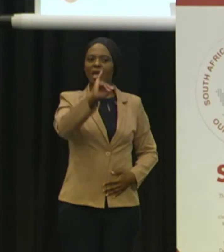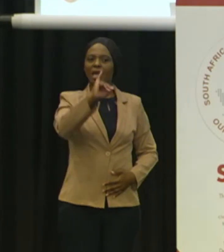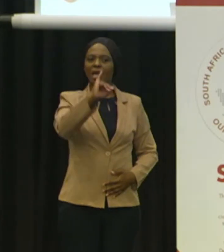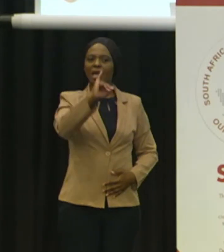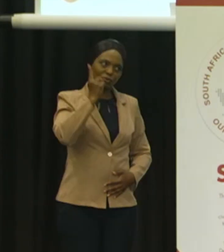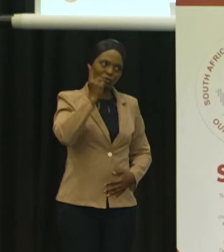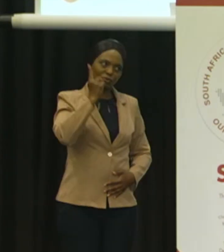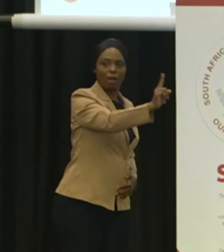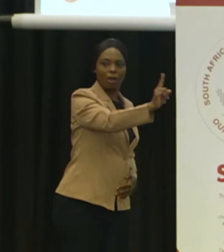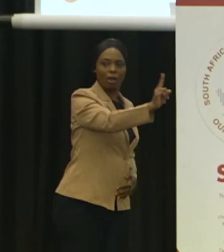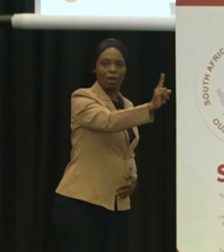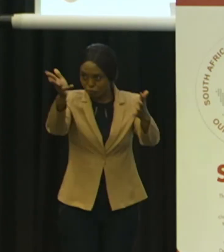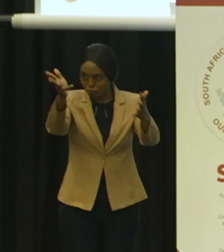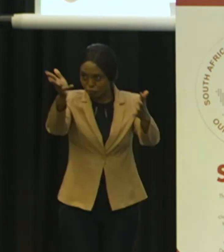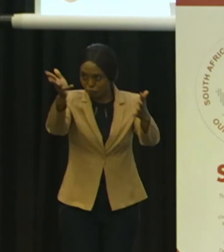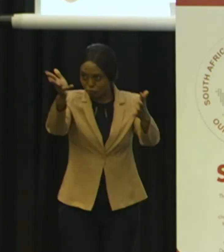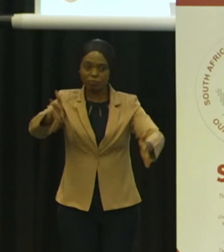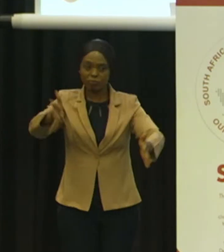as you are.